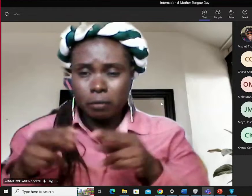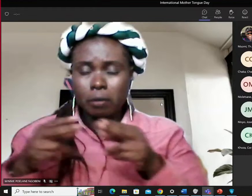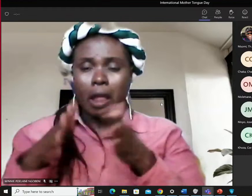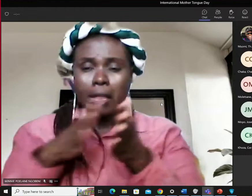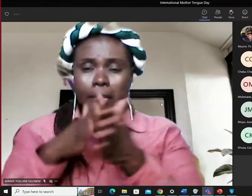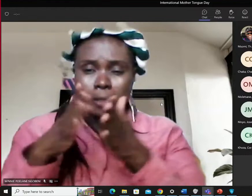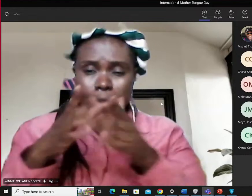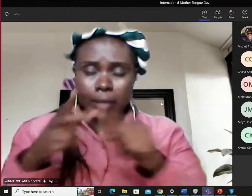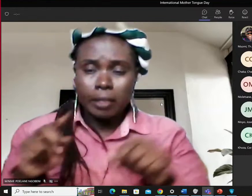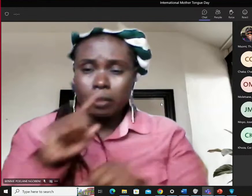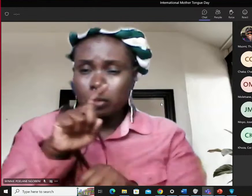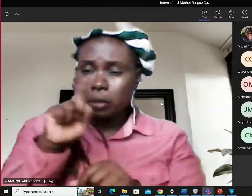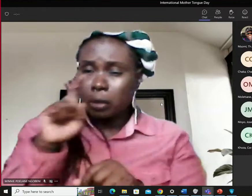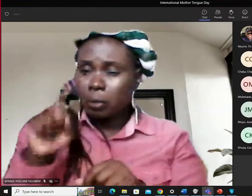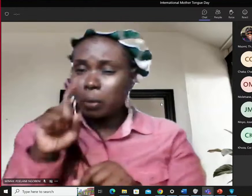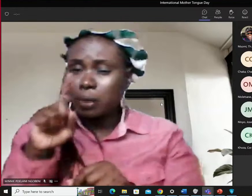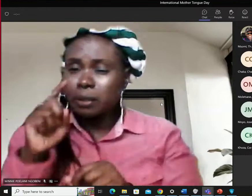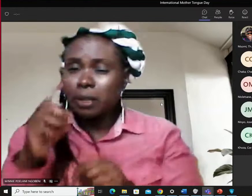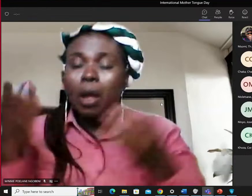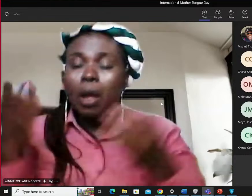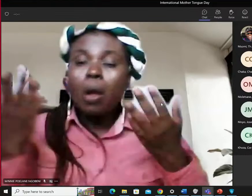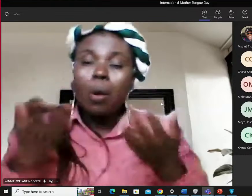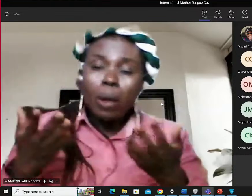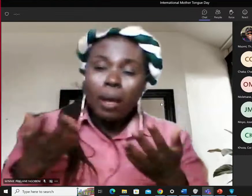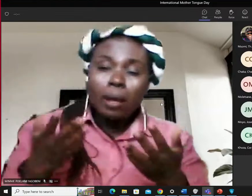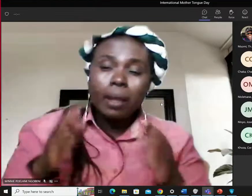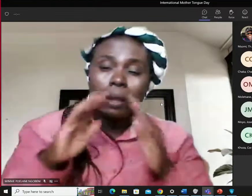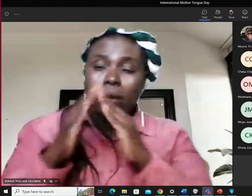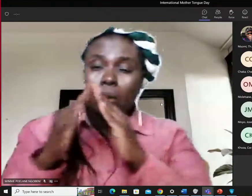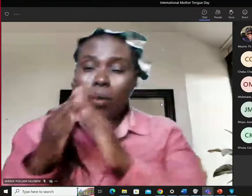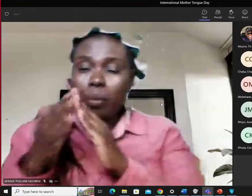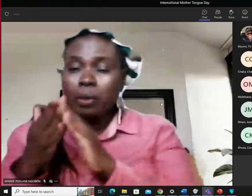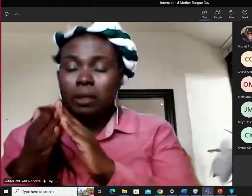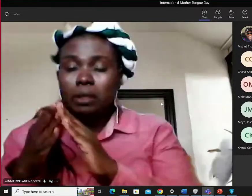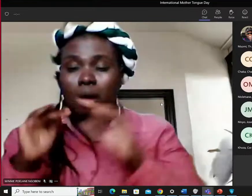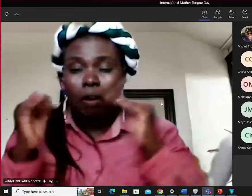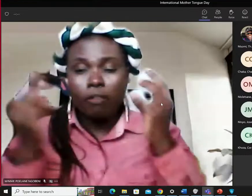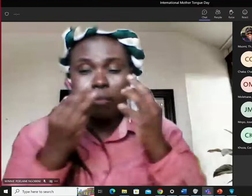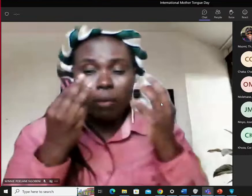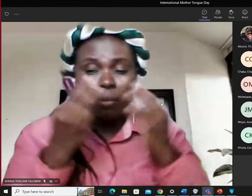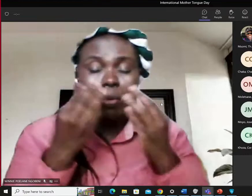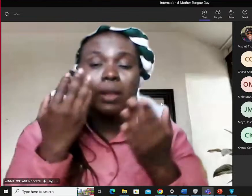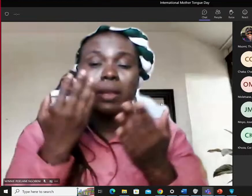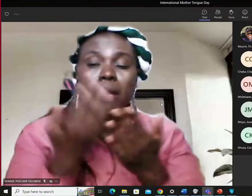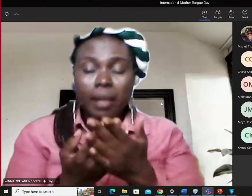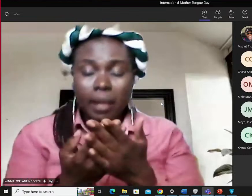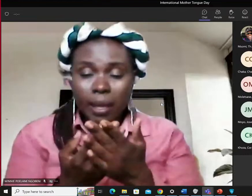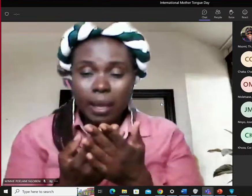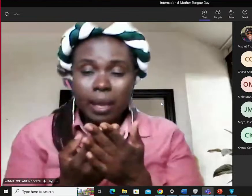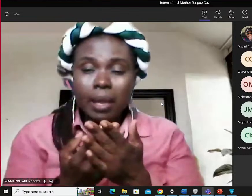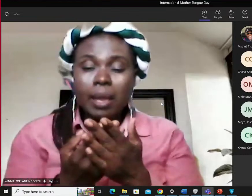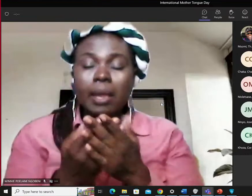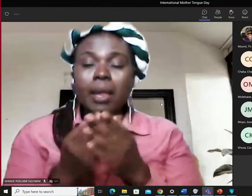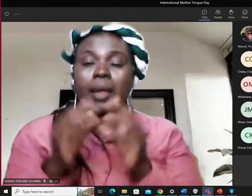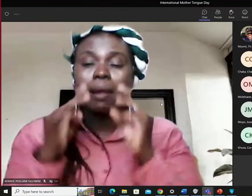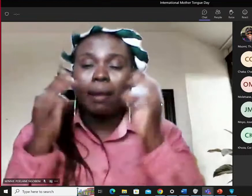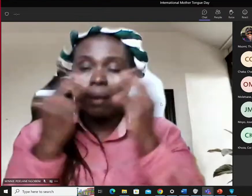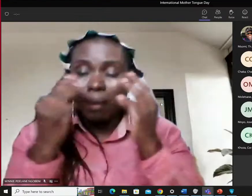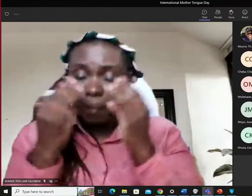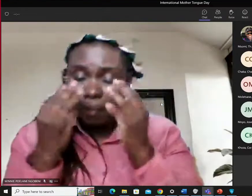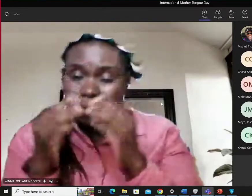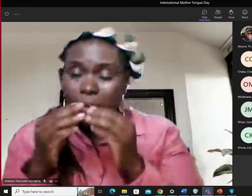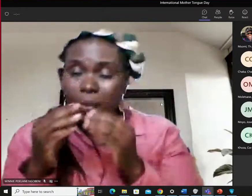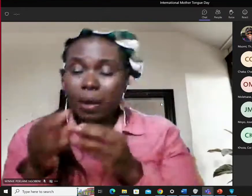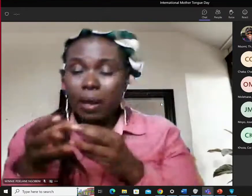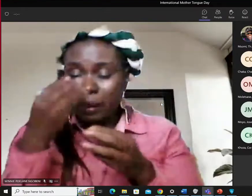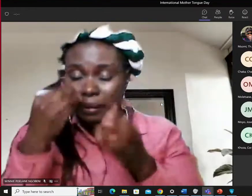question whether the community of deaf people might be considered to be the classic. A study by